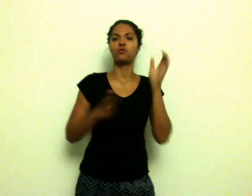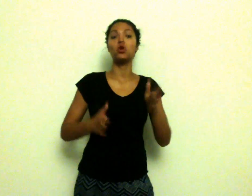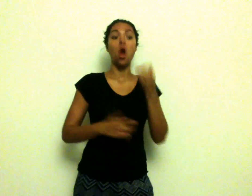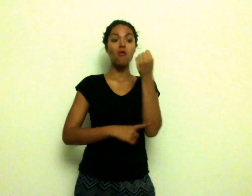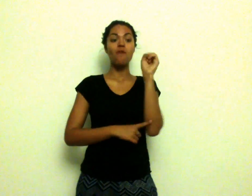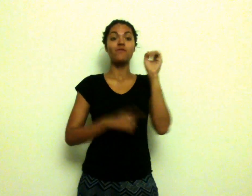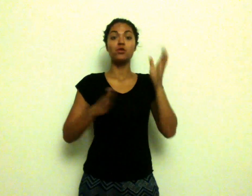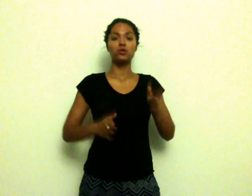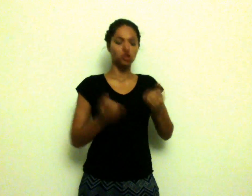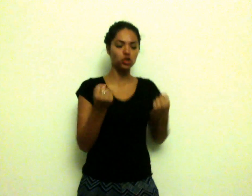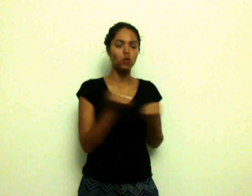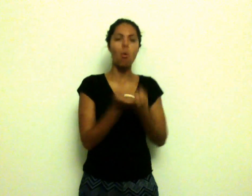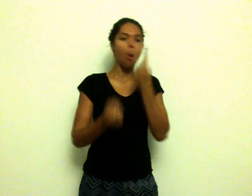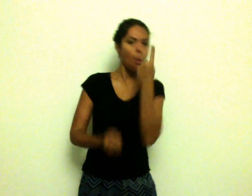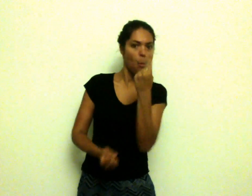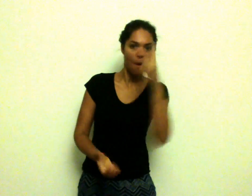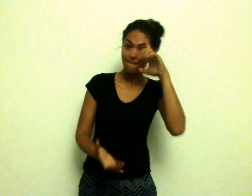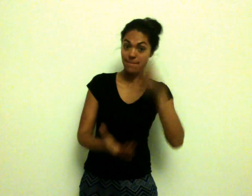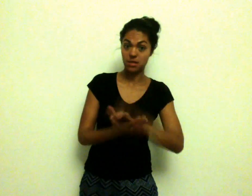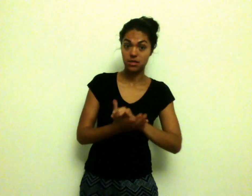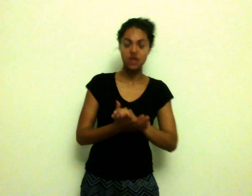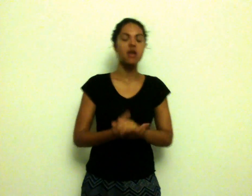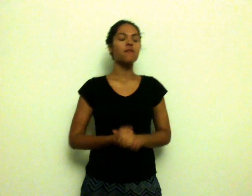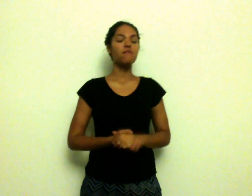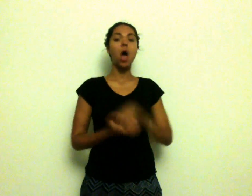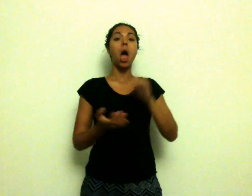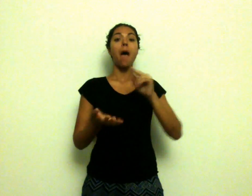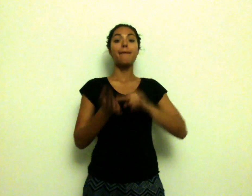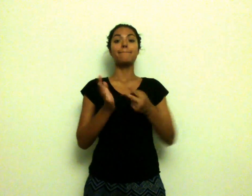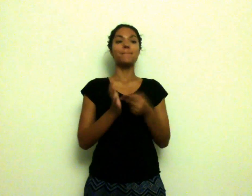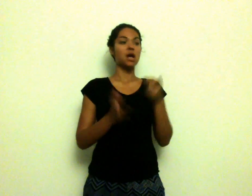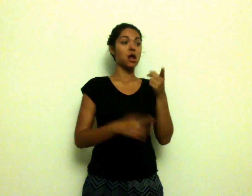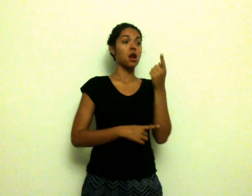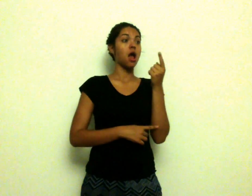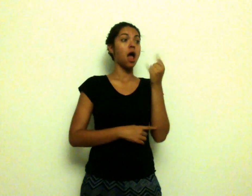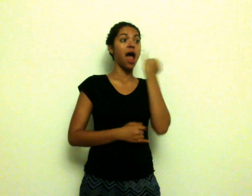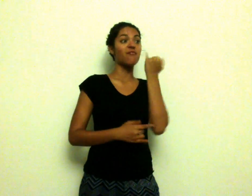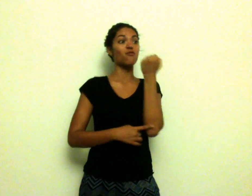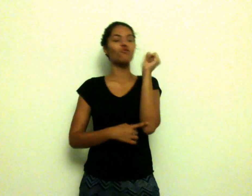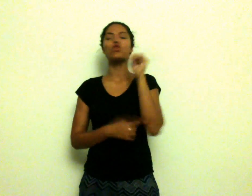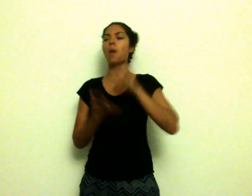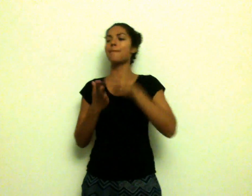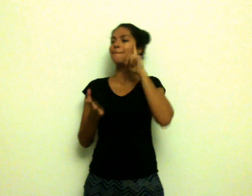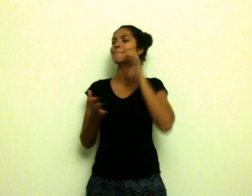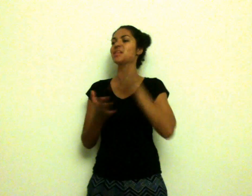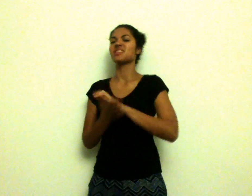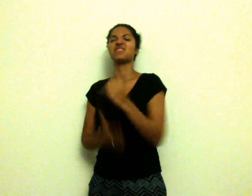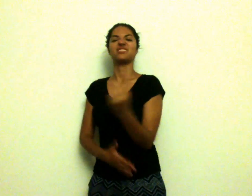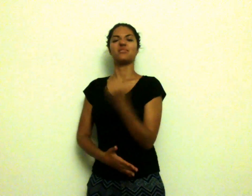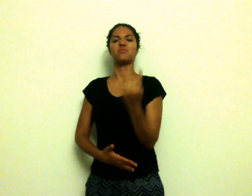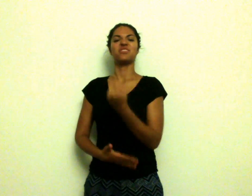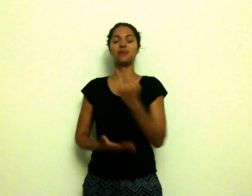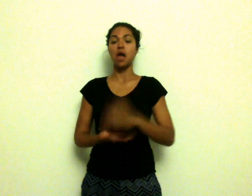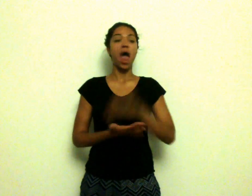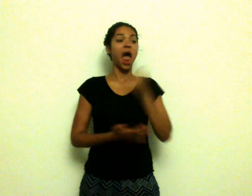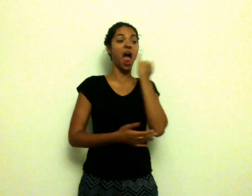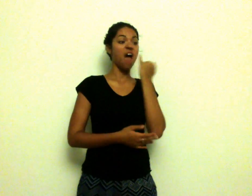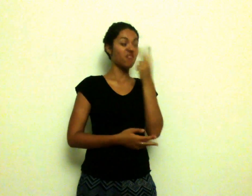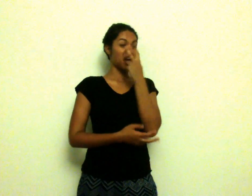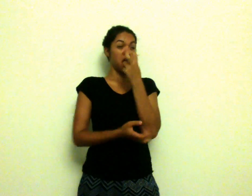all denunciation implies a moral doctrine of some kind. And the modern revolutionist doubts not only the institution he denounces, but the doctrine by